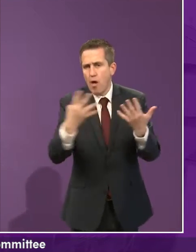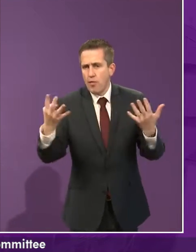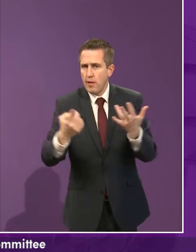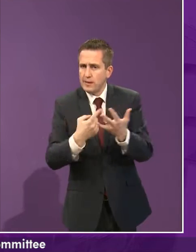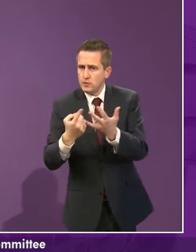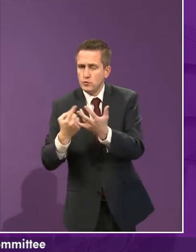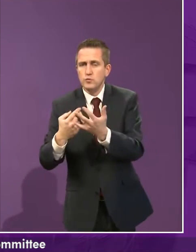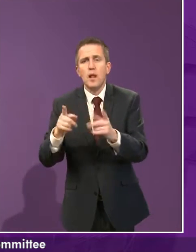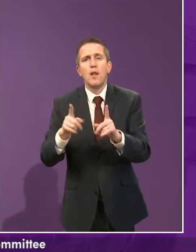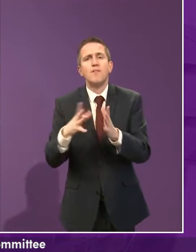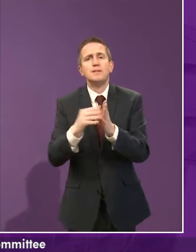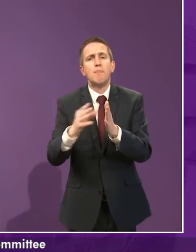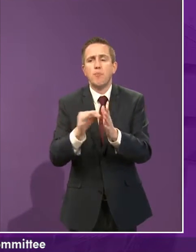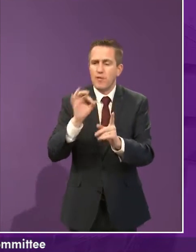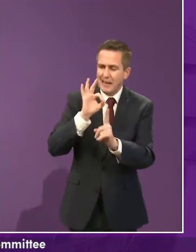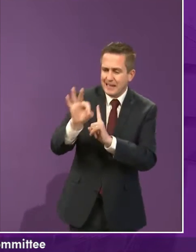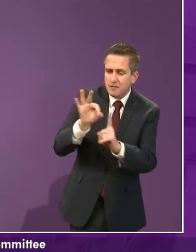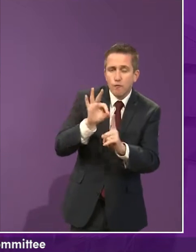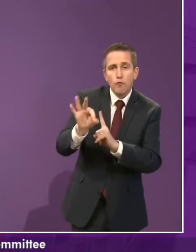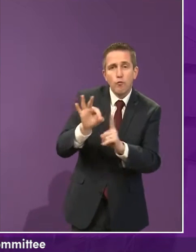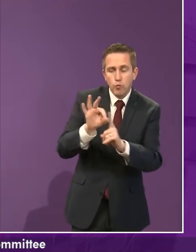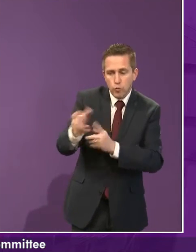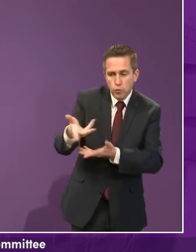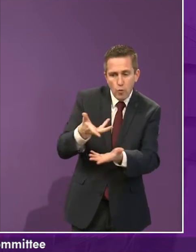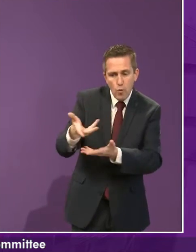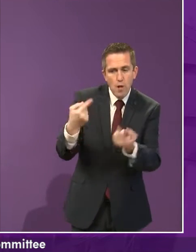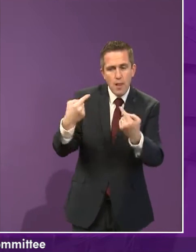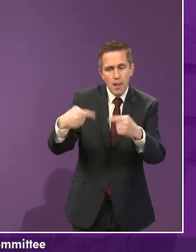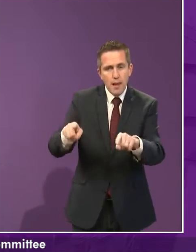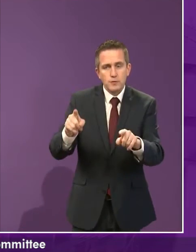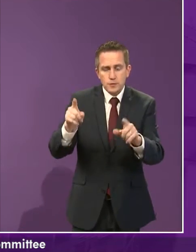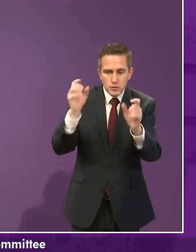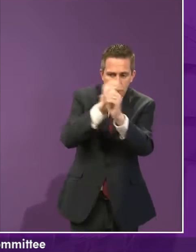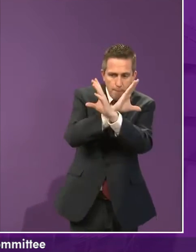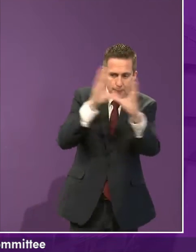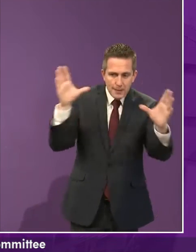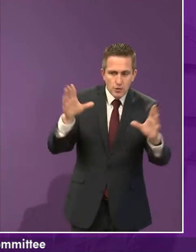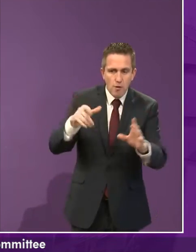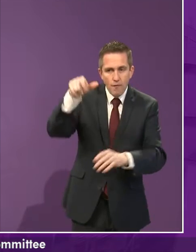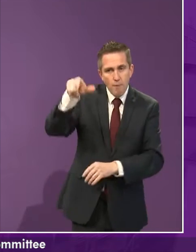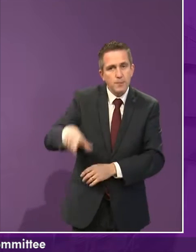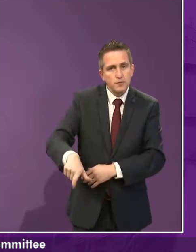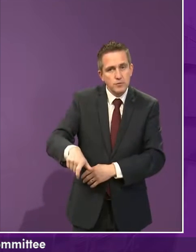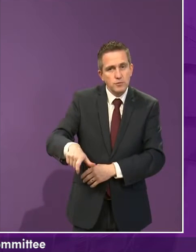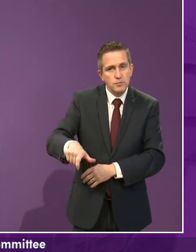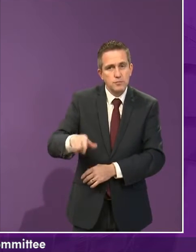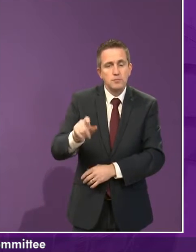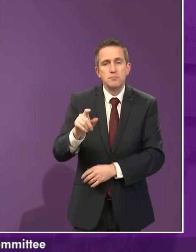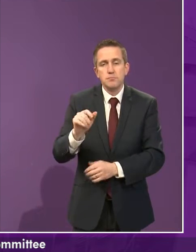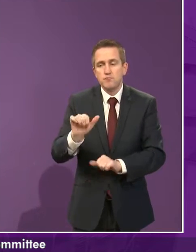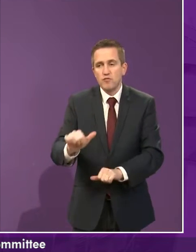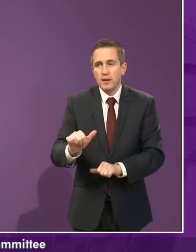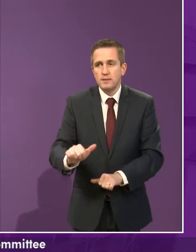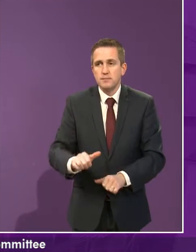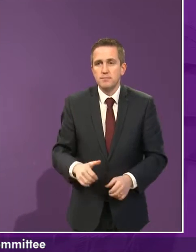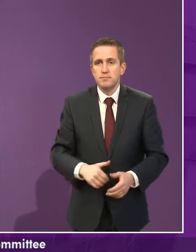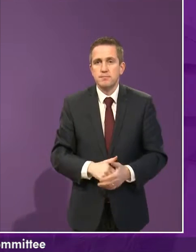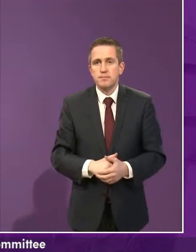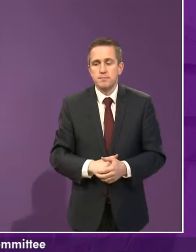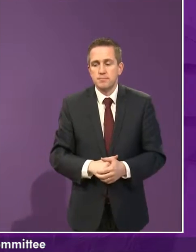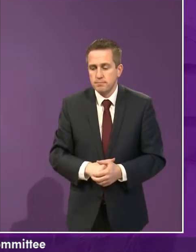as the interview process, that helps to present the full picture with regards to that. Can I just press on that?